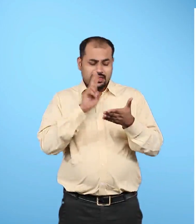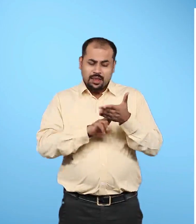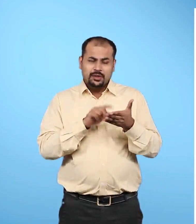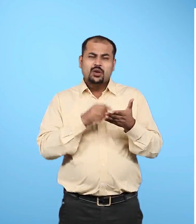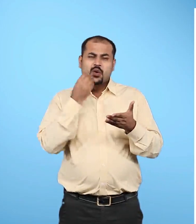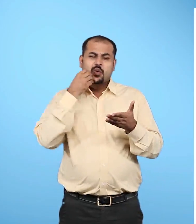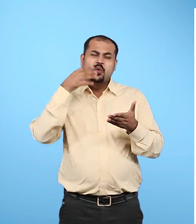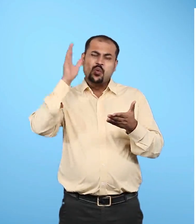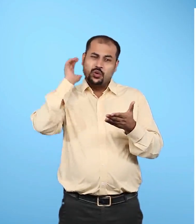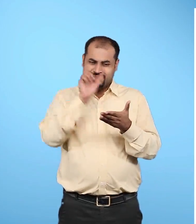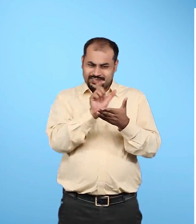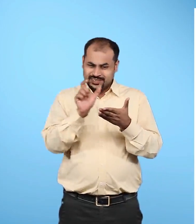dash square centimeters.